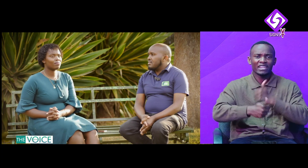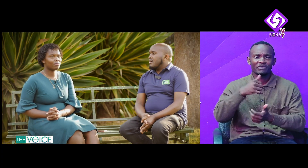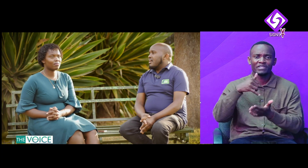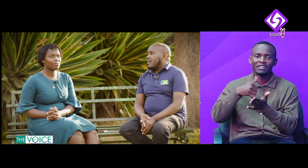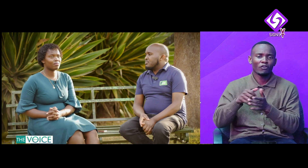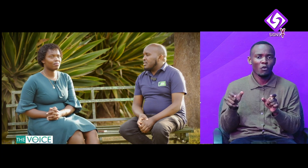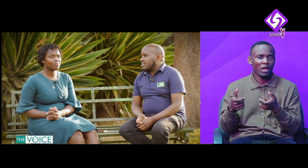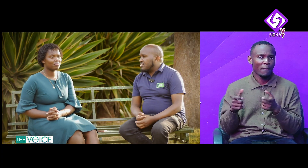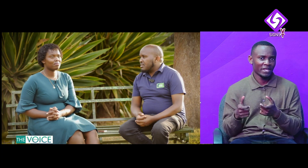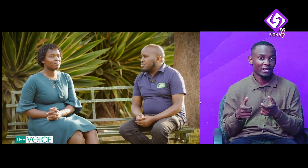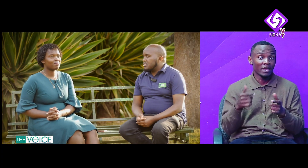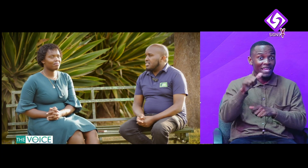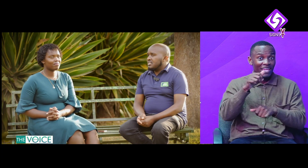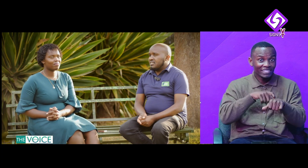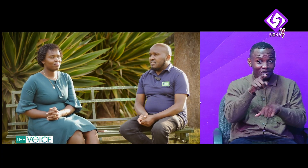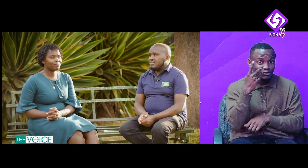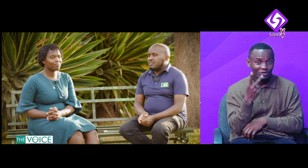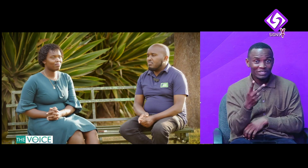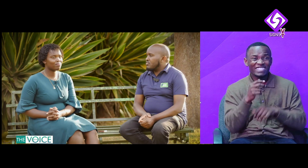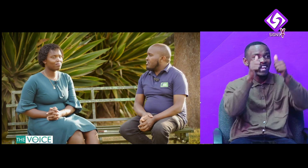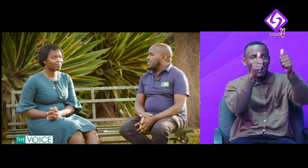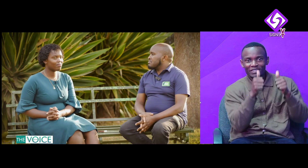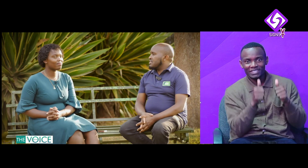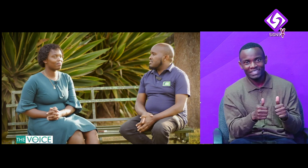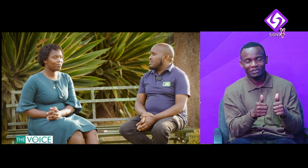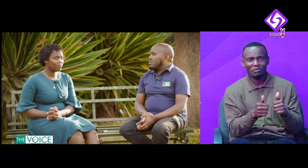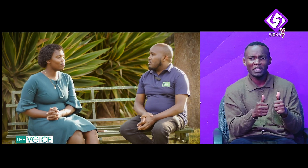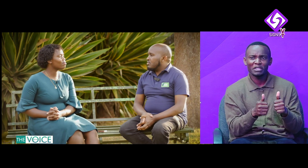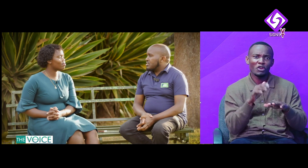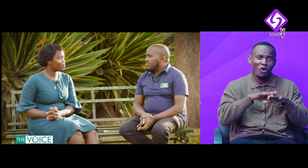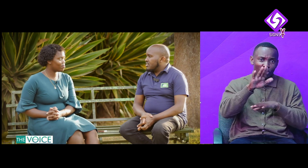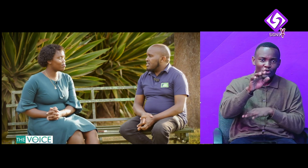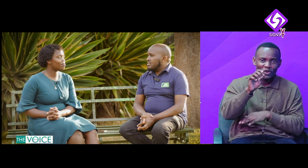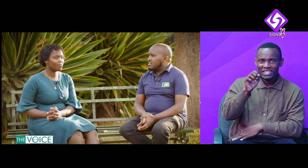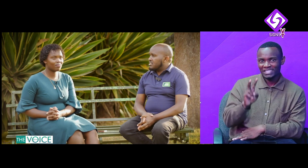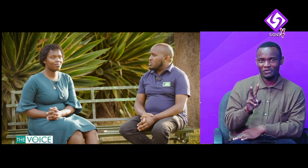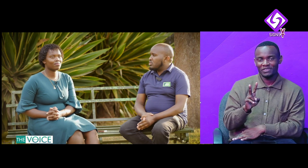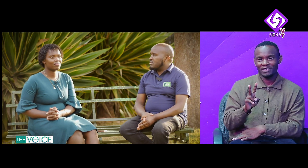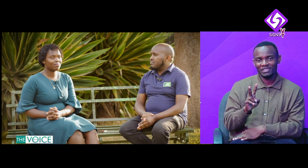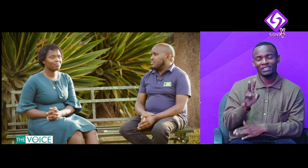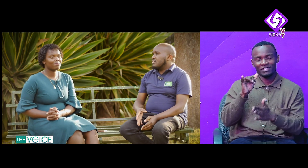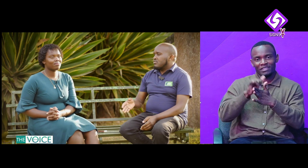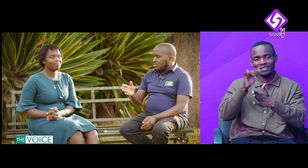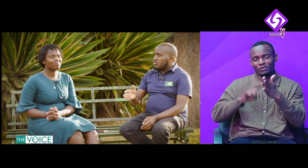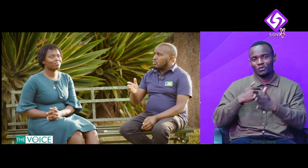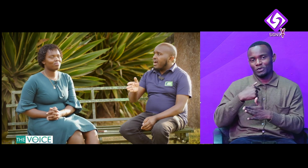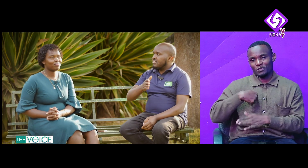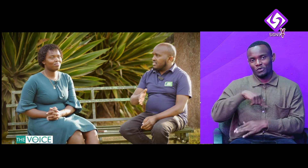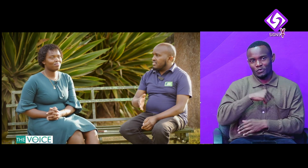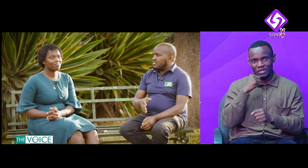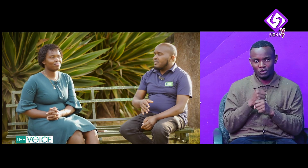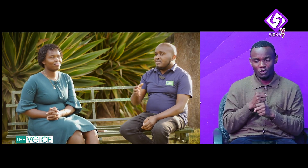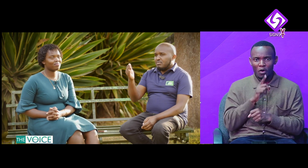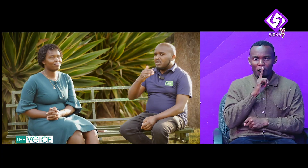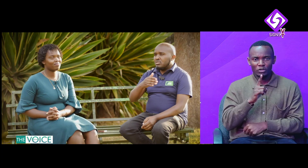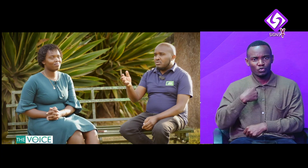activity. Sure, every time you see some bit of advertisements on your TV station, so that's what we do behind the